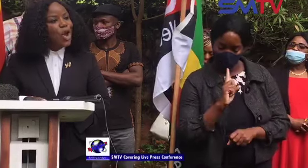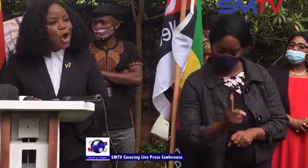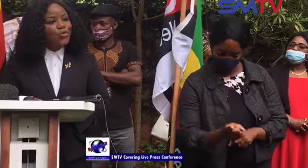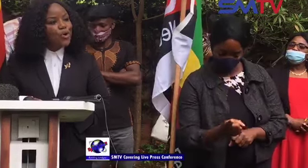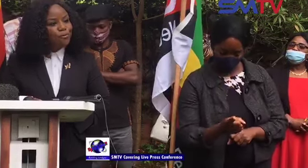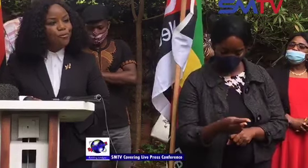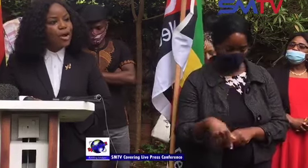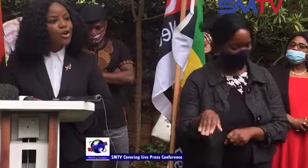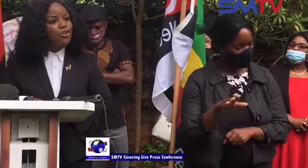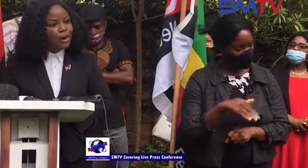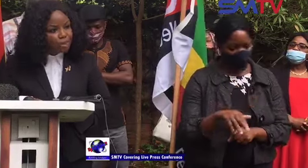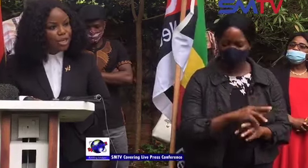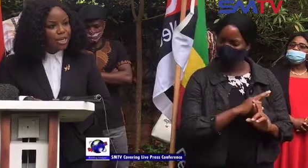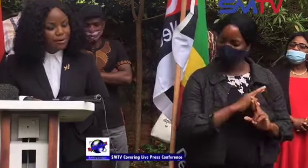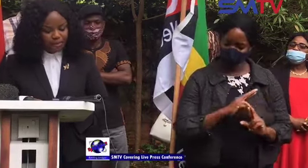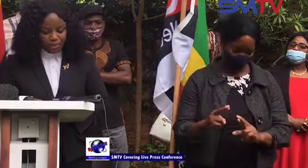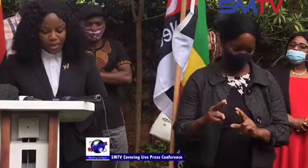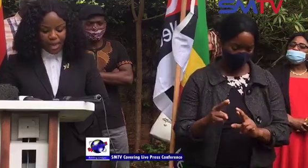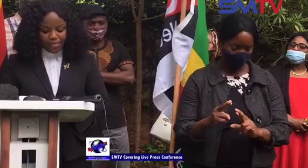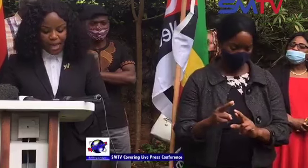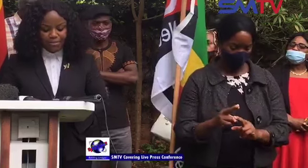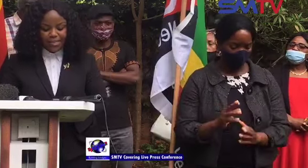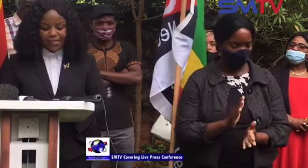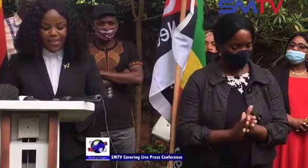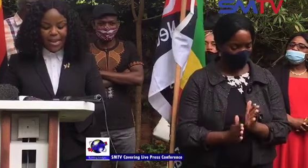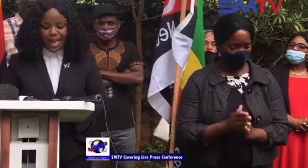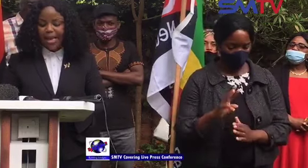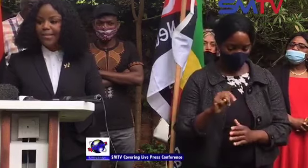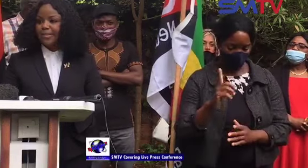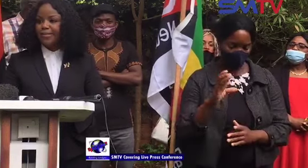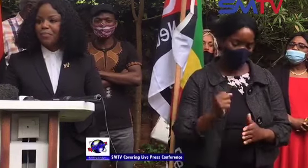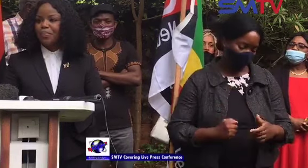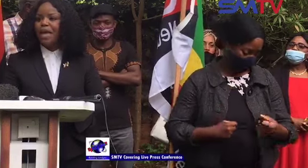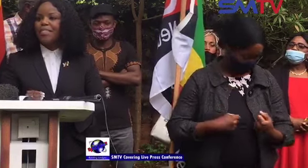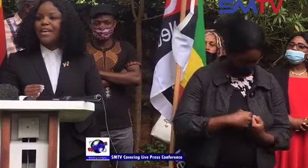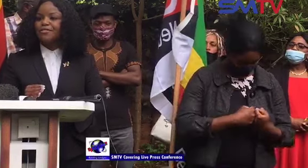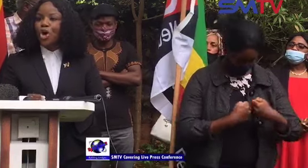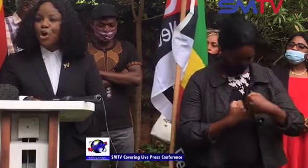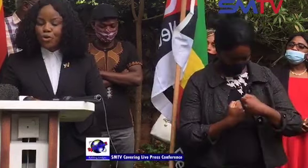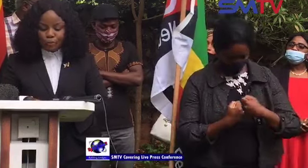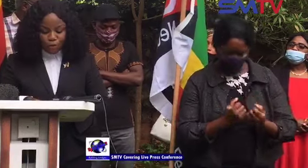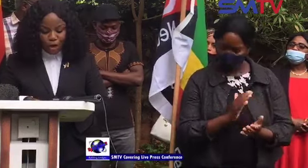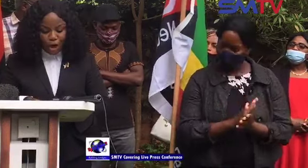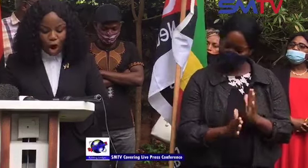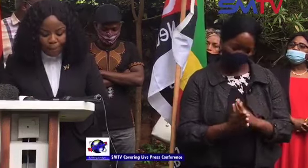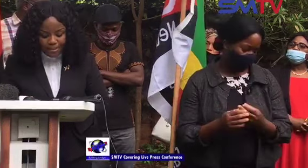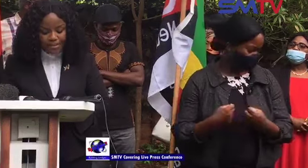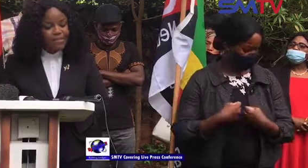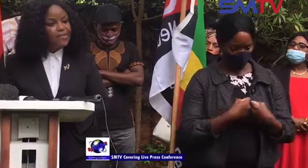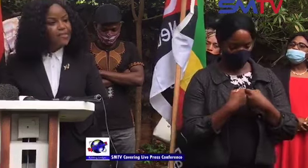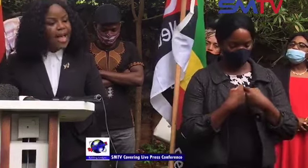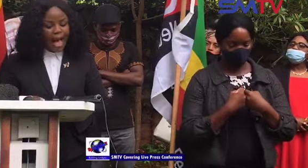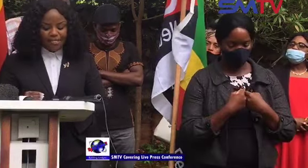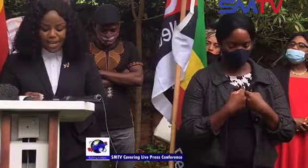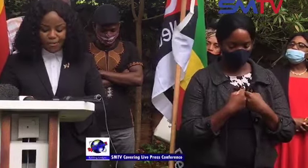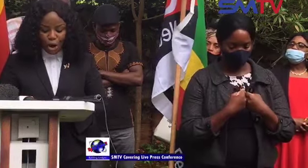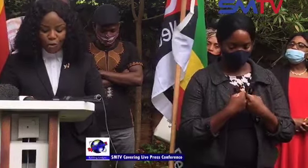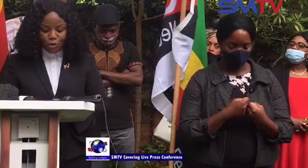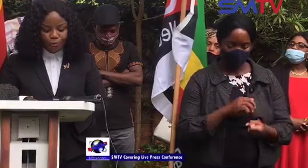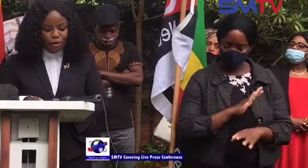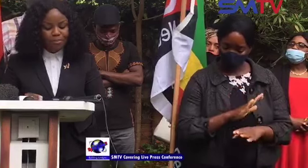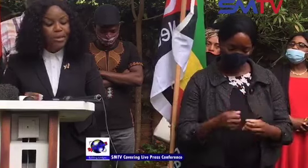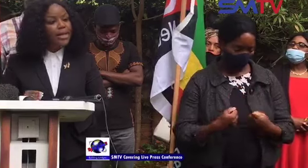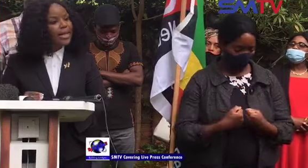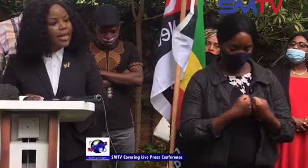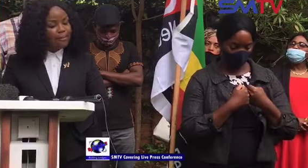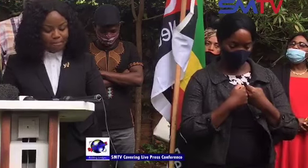simply no room for corruption in the MDC Alliance. There's no room for incompetence and there's no